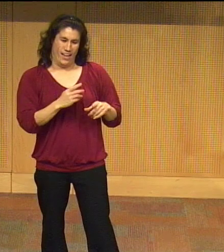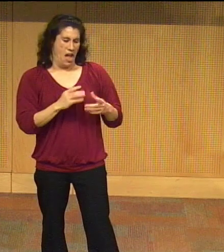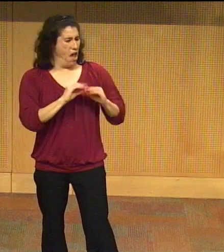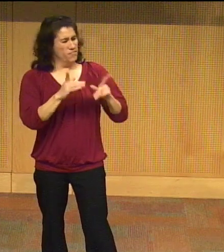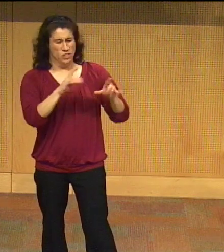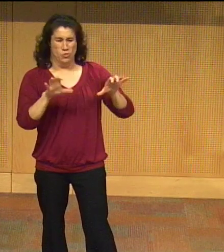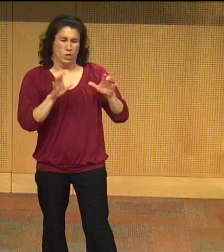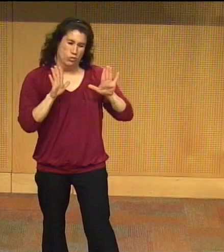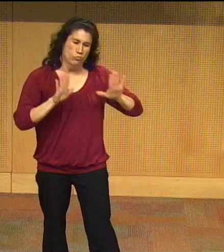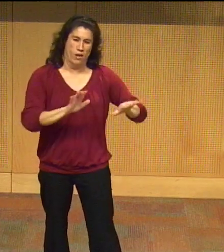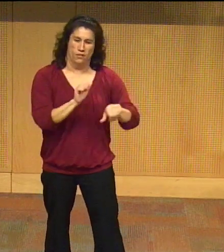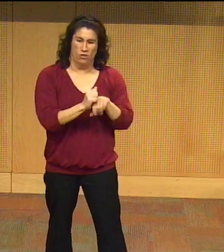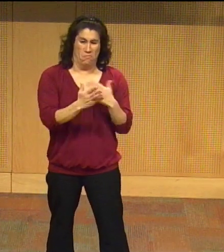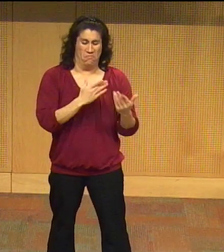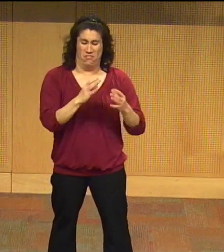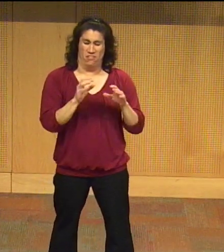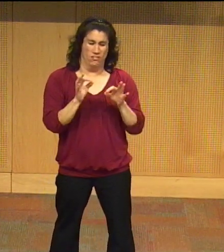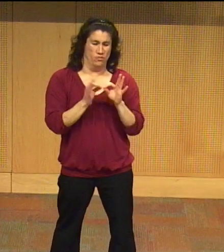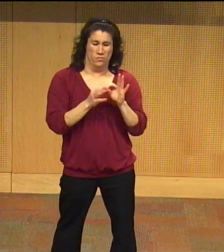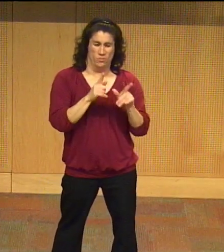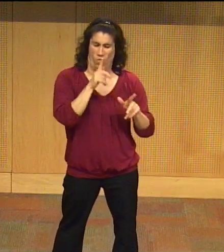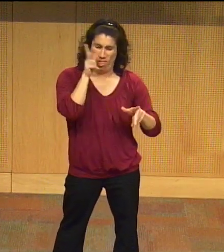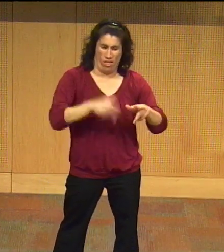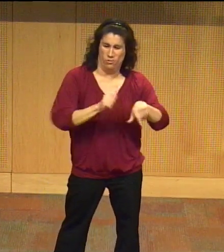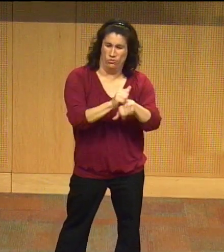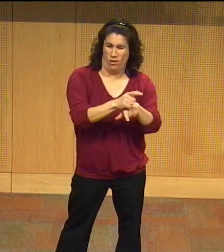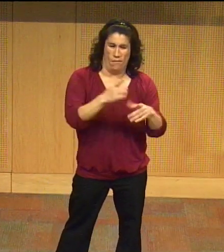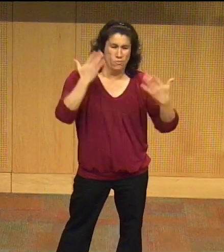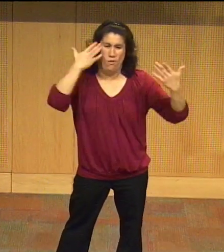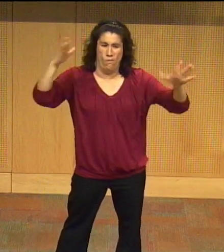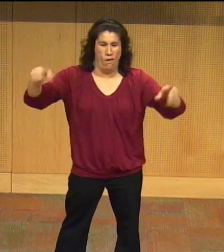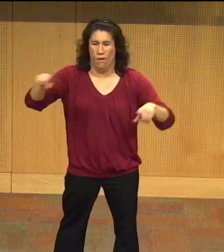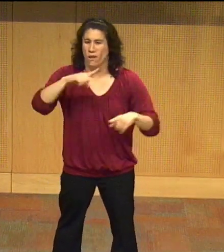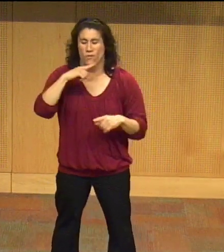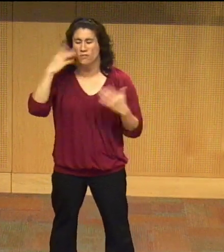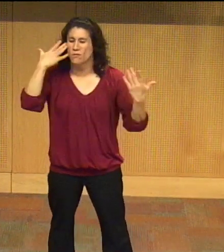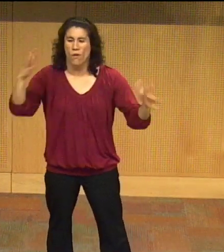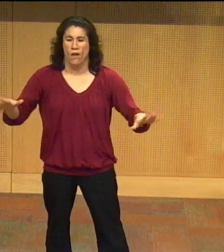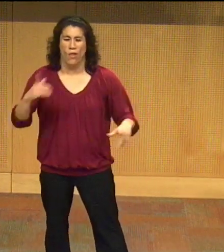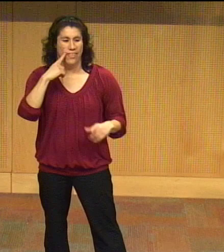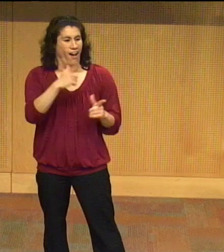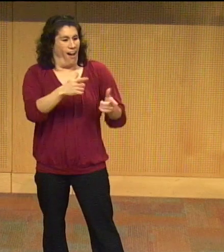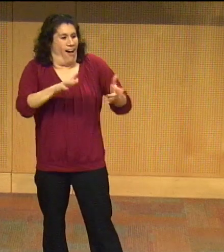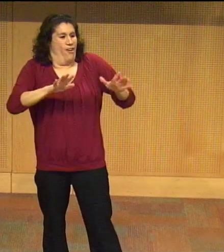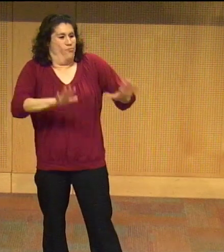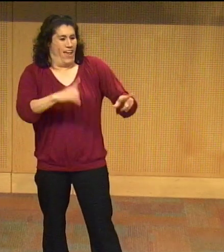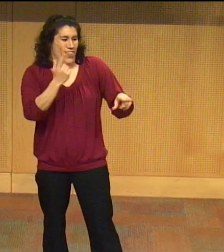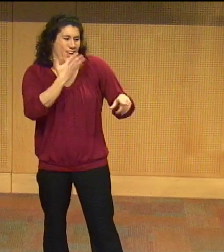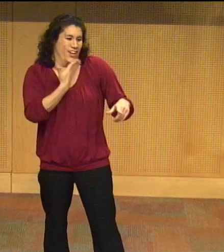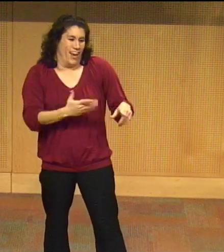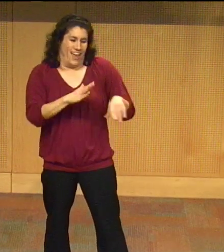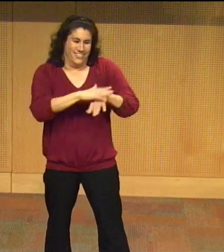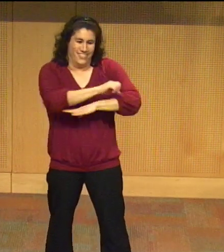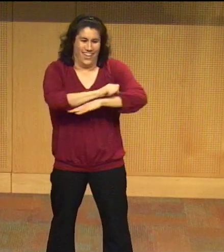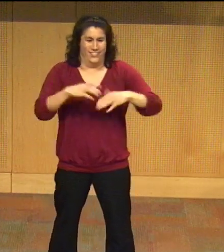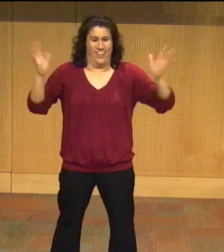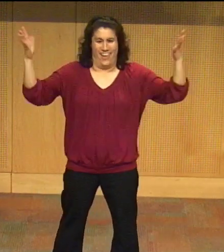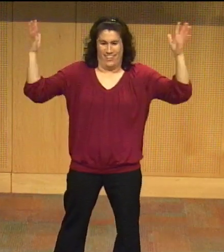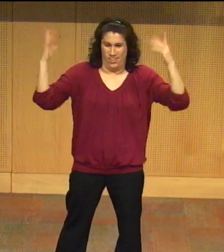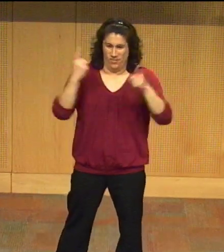interpreters and think, oh, that's so cute, you're doing a great job, even though they had no way of assessing what kind of job the interpreter was doing. It just looked good to